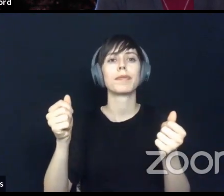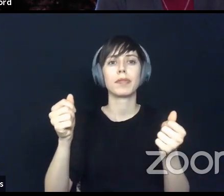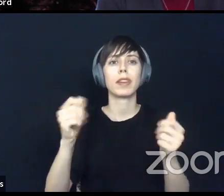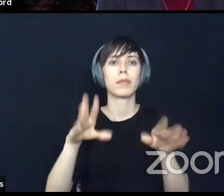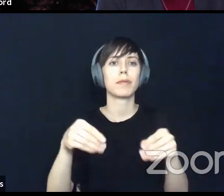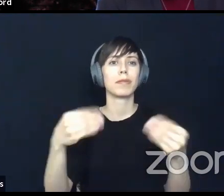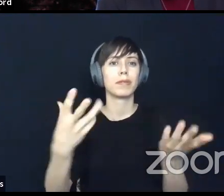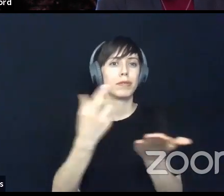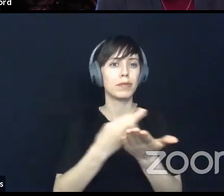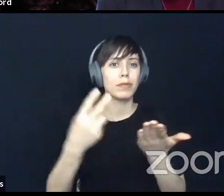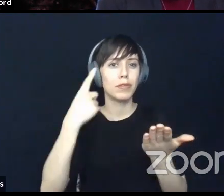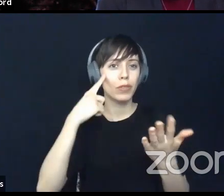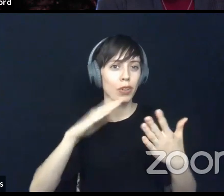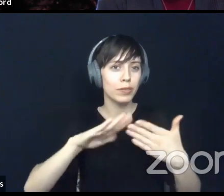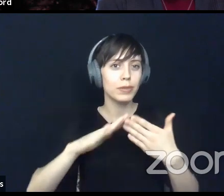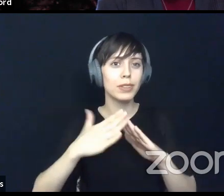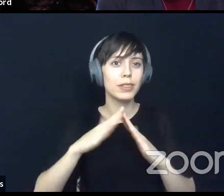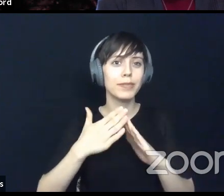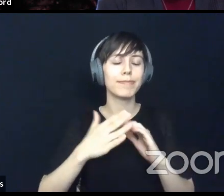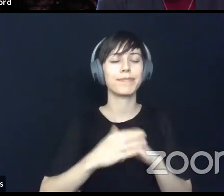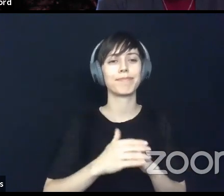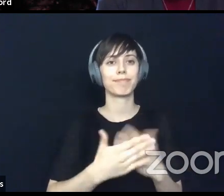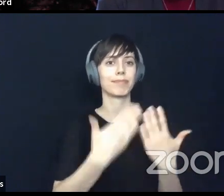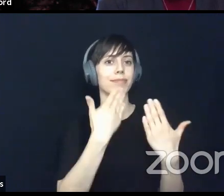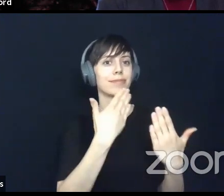honored to have her running as our mayor. And